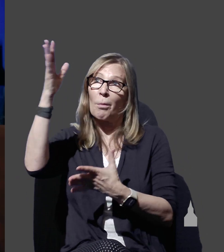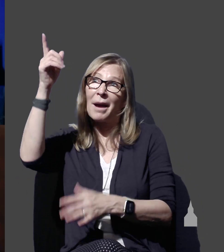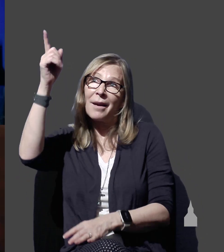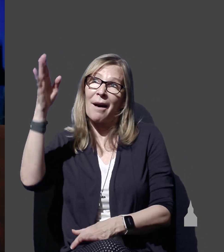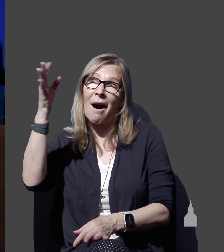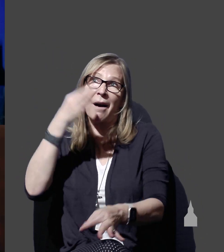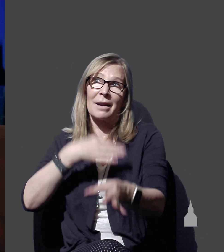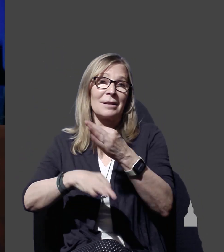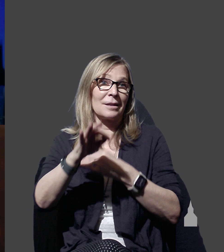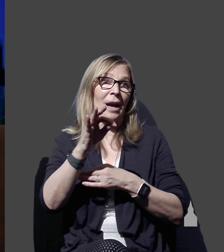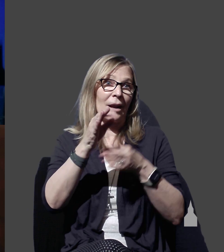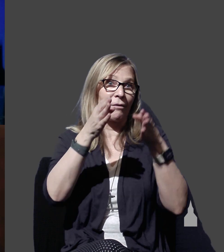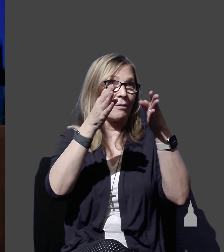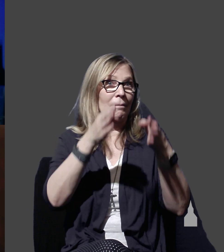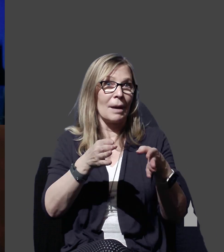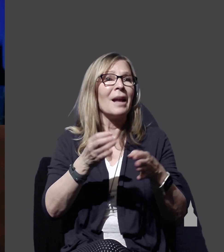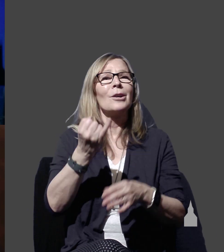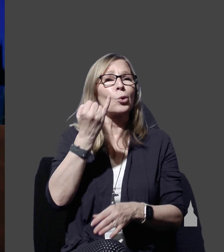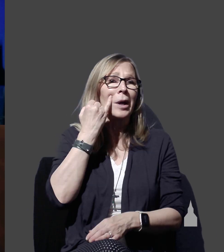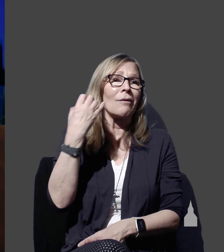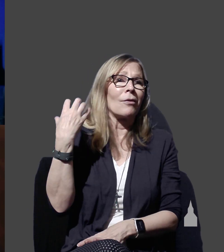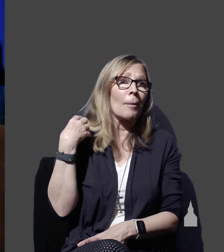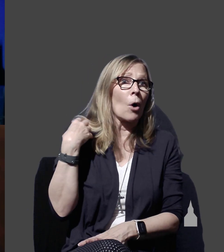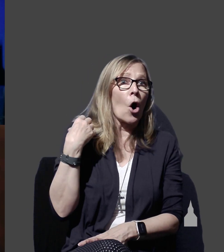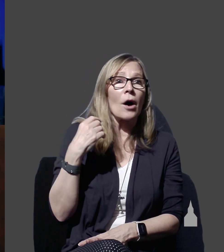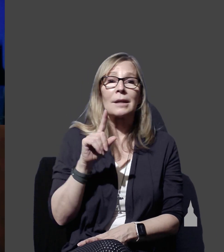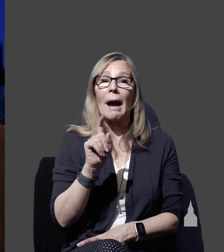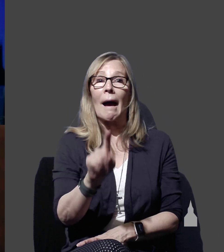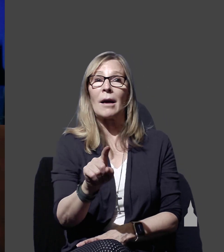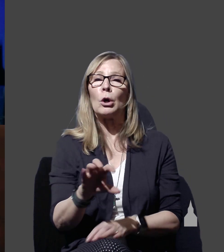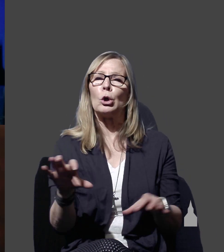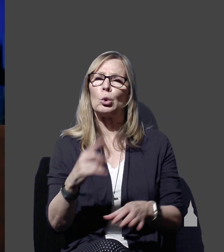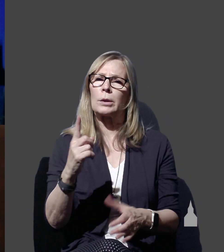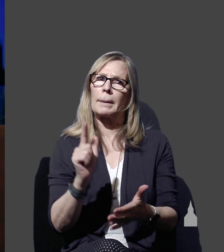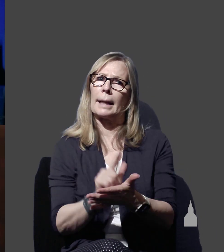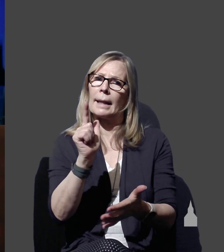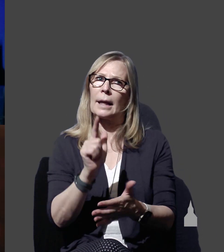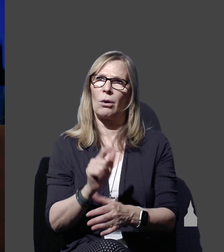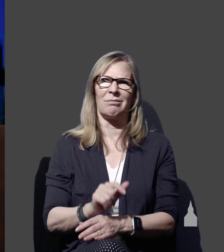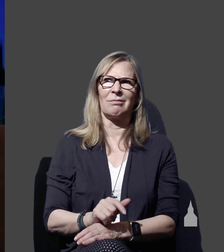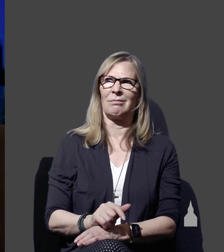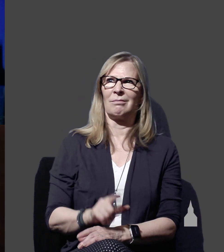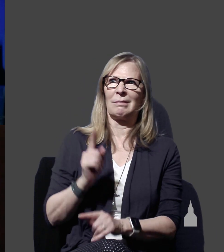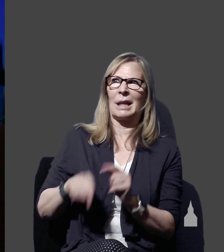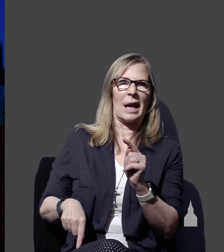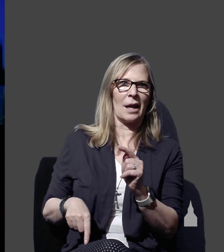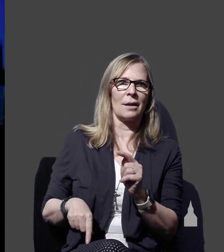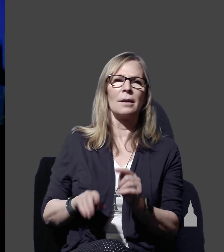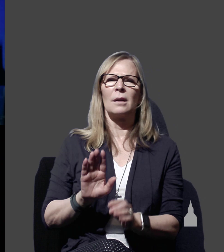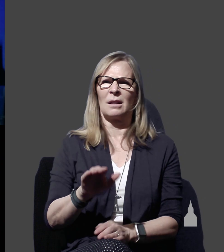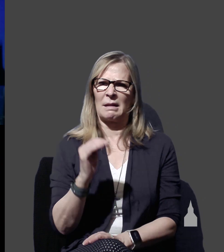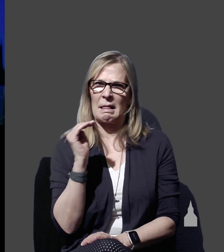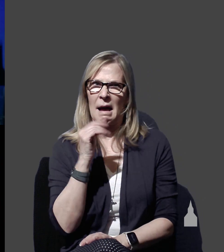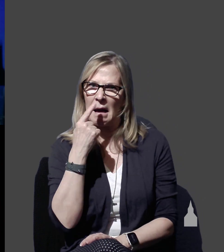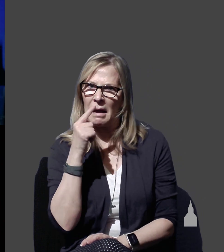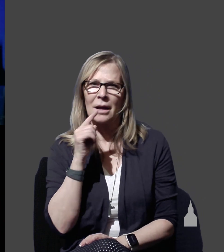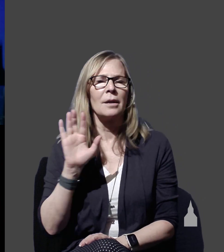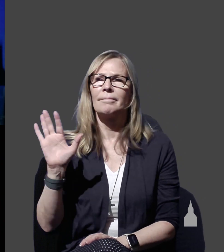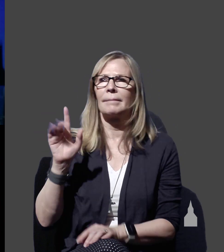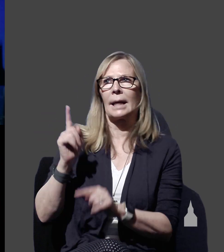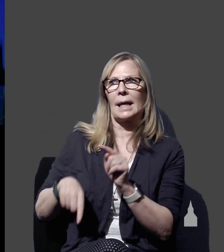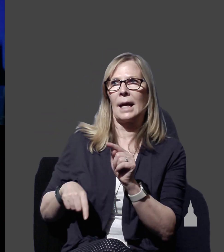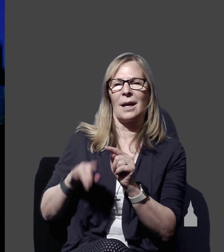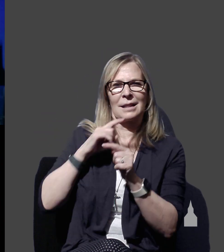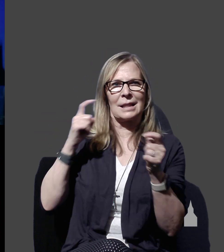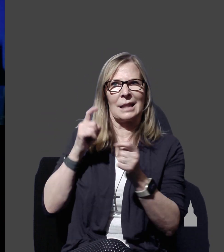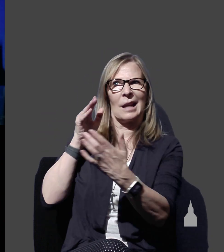of course, if your employer asks you to do something illegal, you don't do it. If your employer asks you to lie or to be unethical, you wouldn't do it. That would be sin